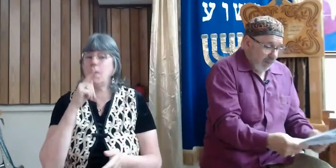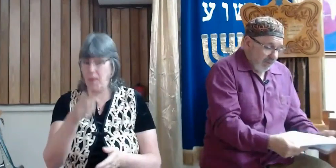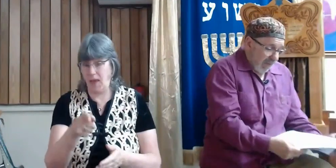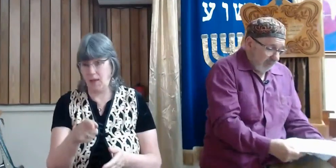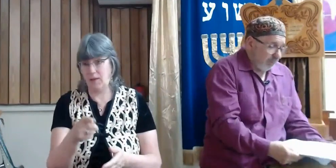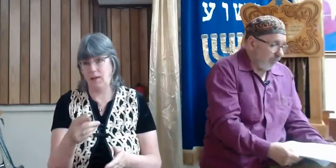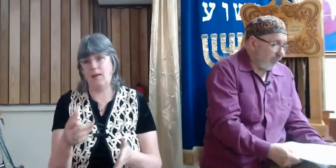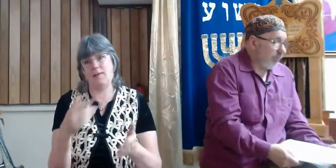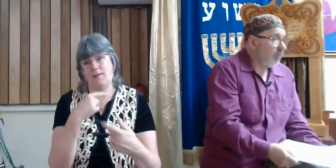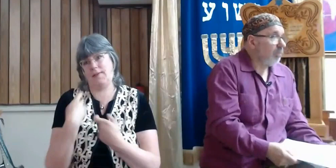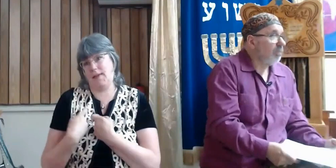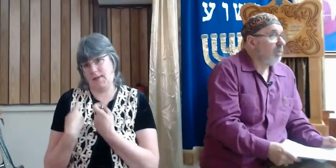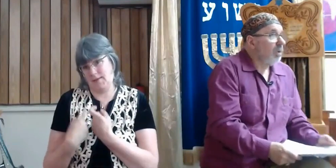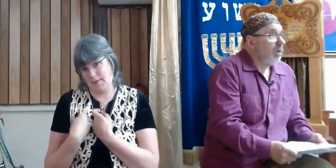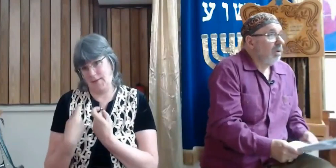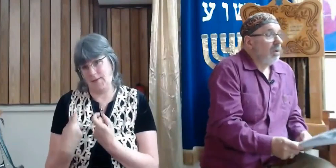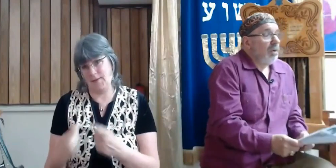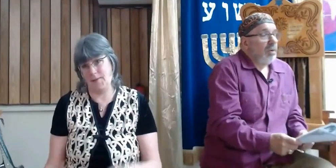Now,